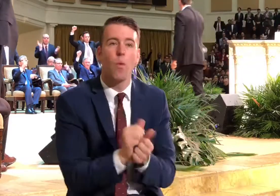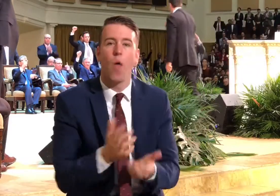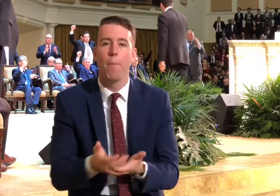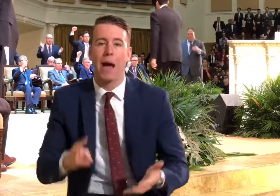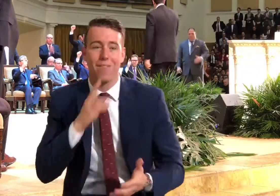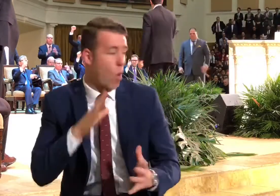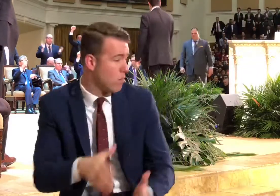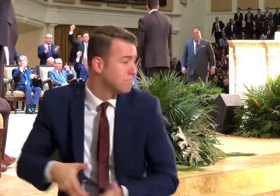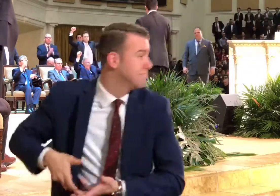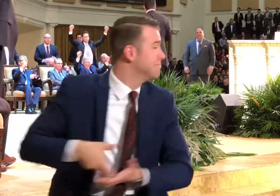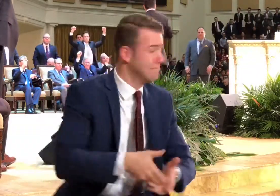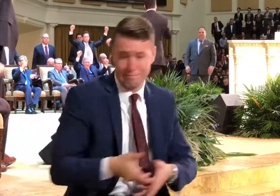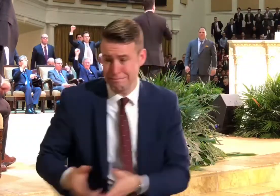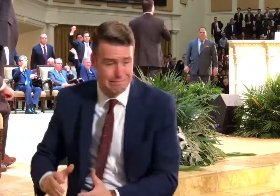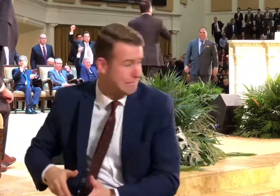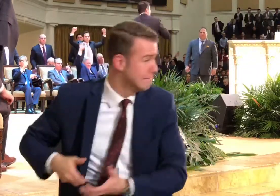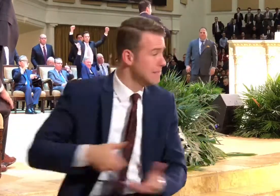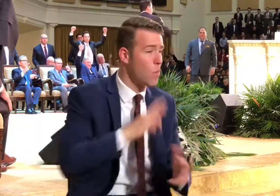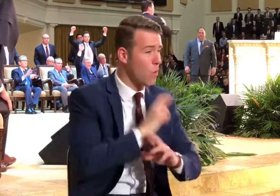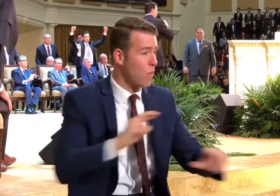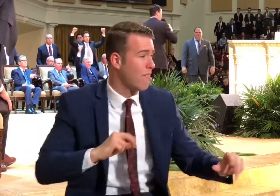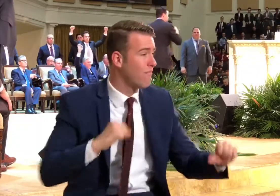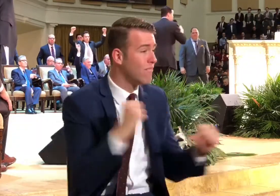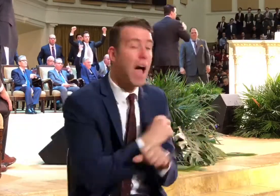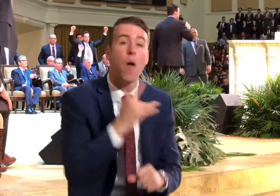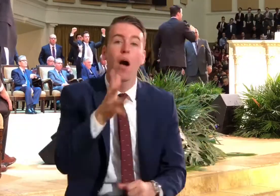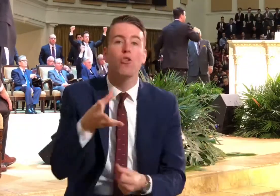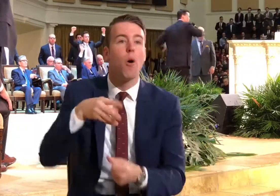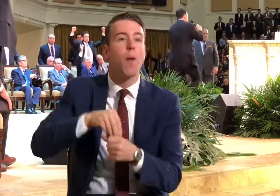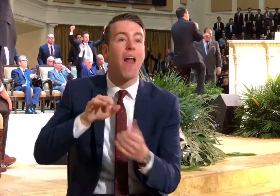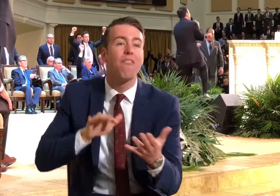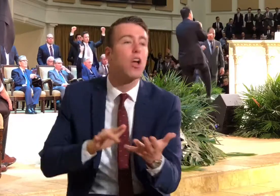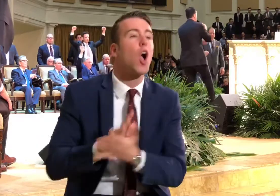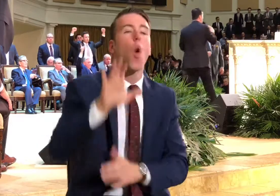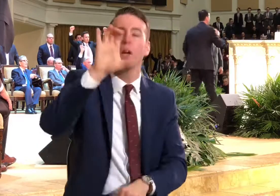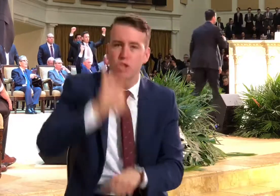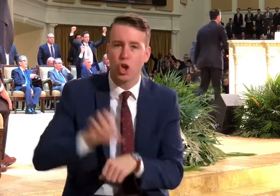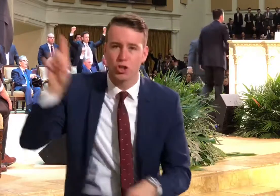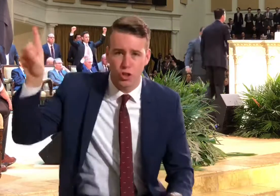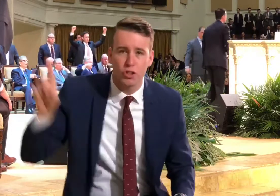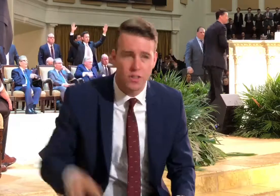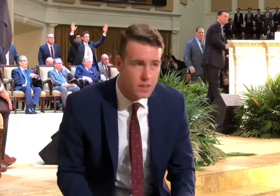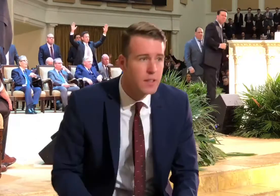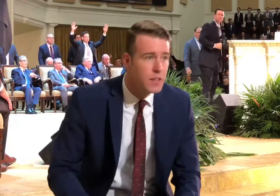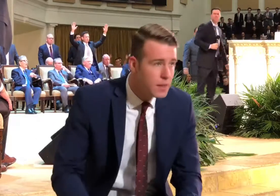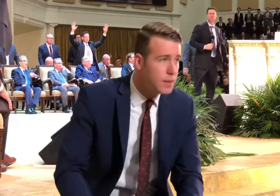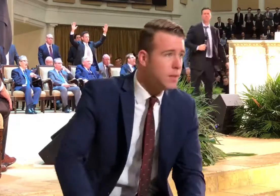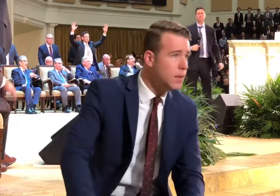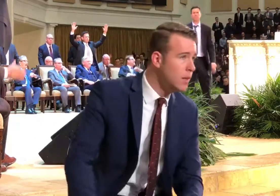of water because you're part of a glorious church.